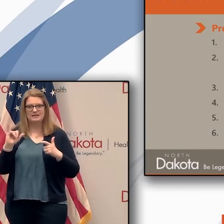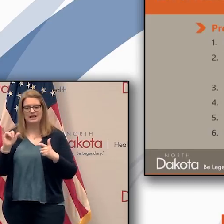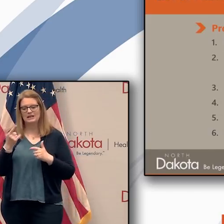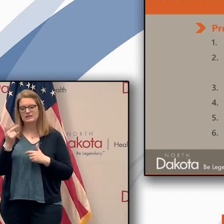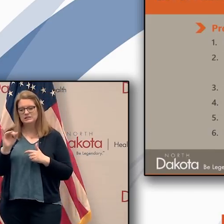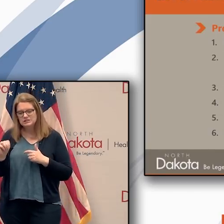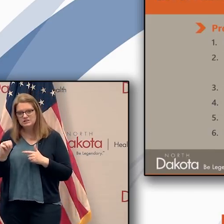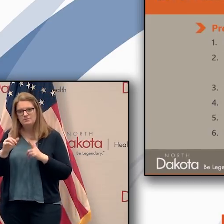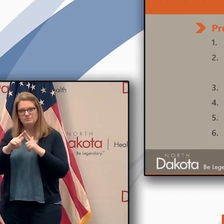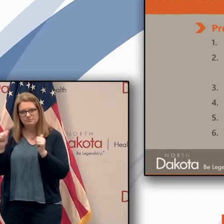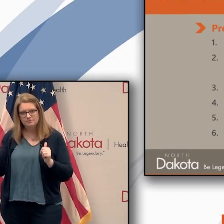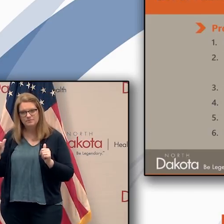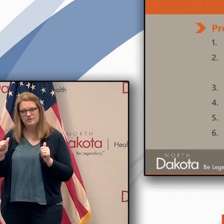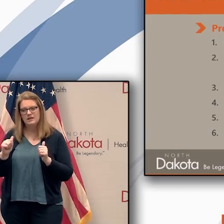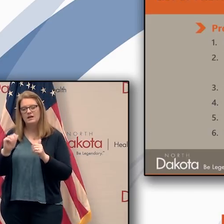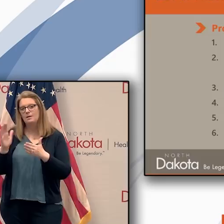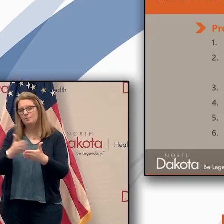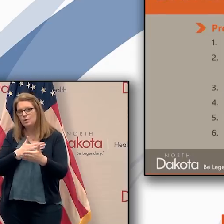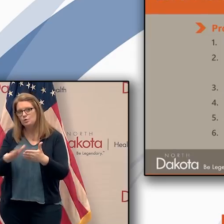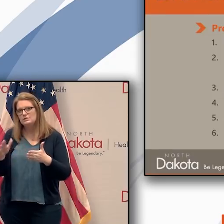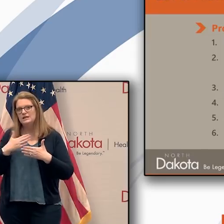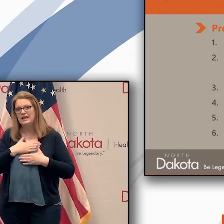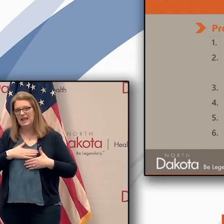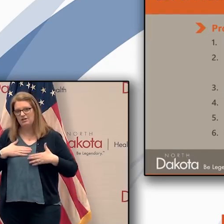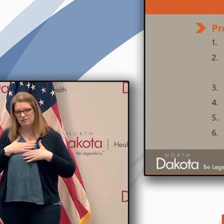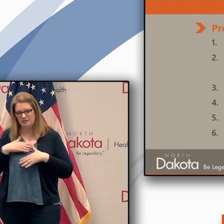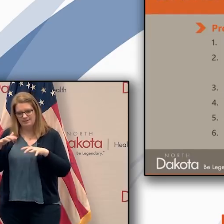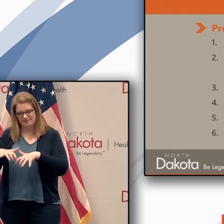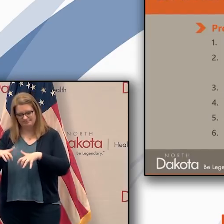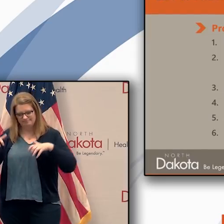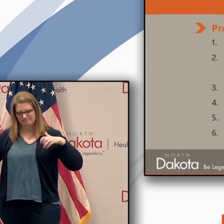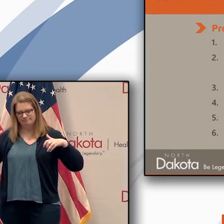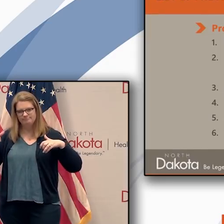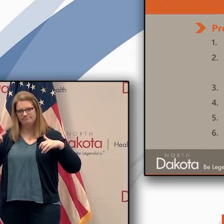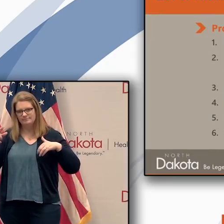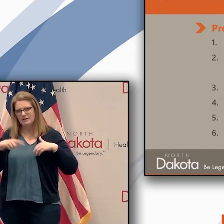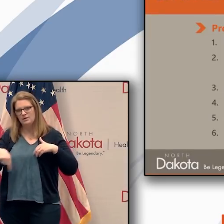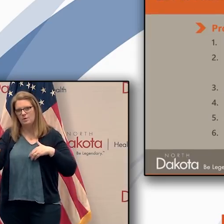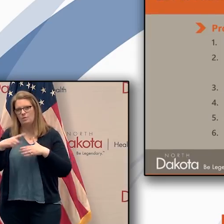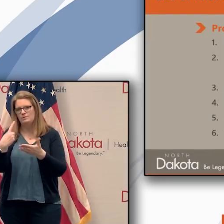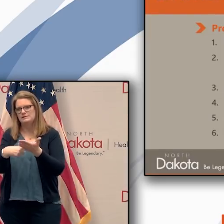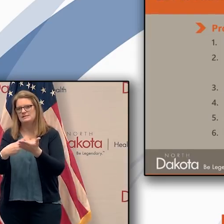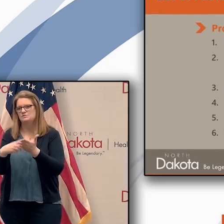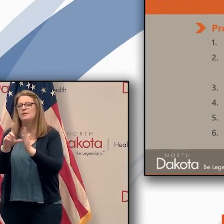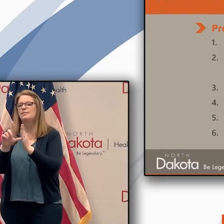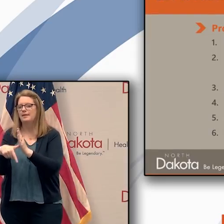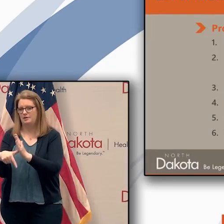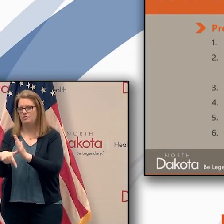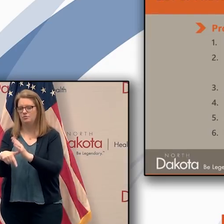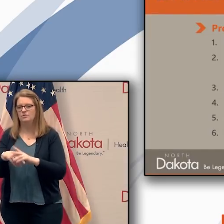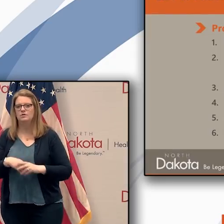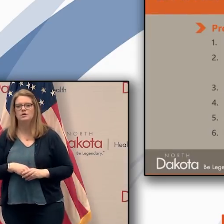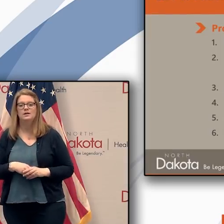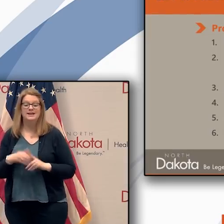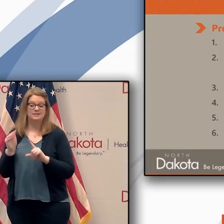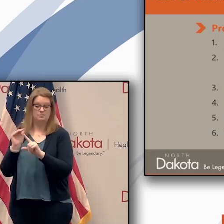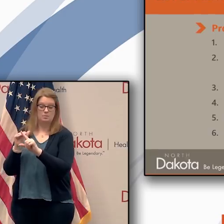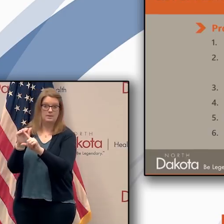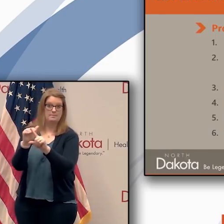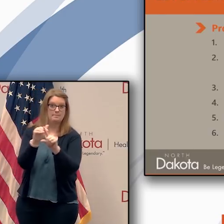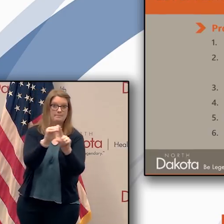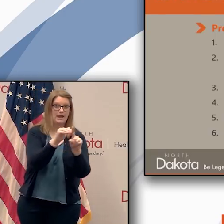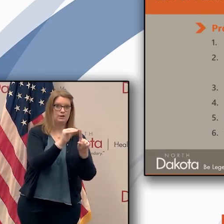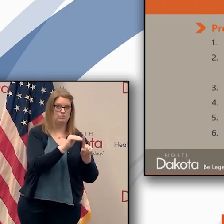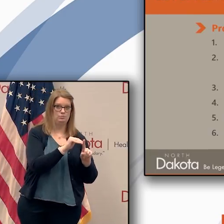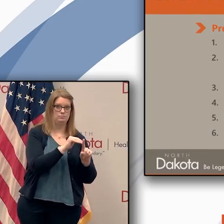and athletic facilities and music and entertainment venues, will also be addressed at a later time. And a reminder, it